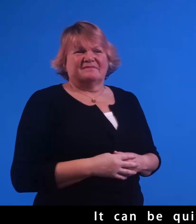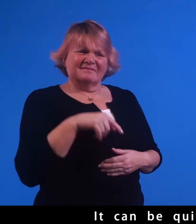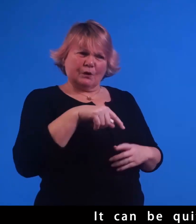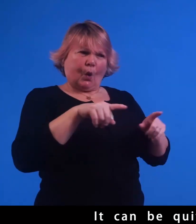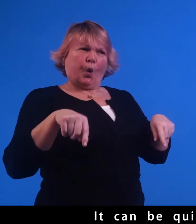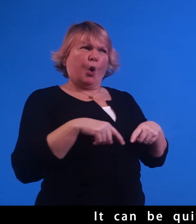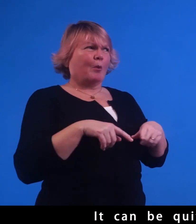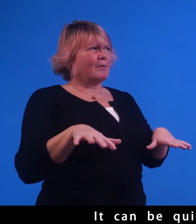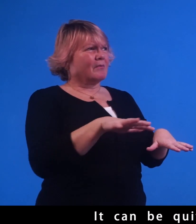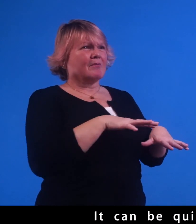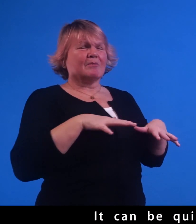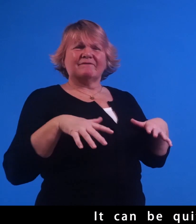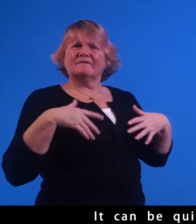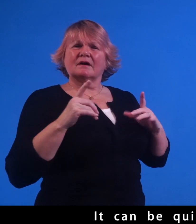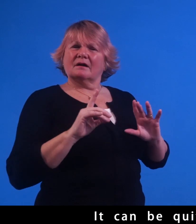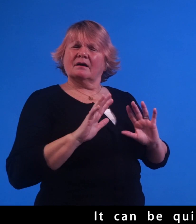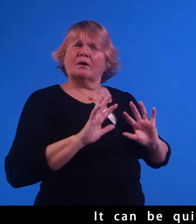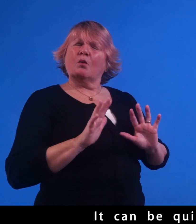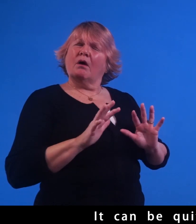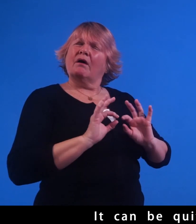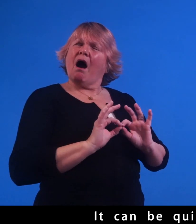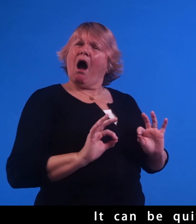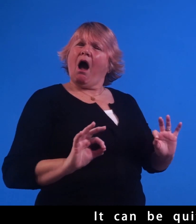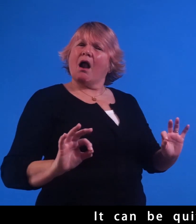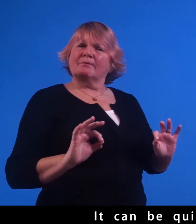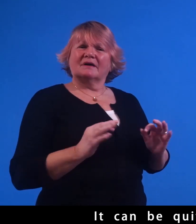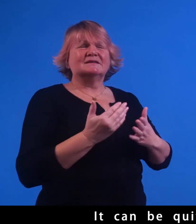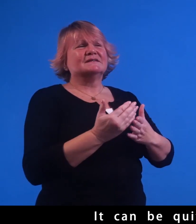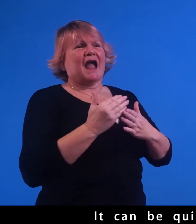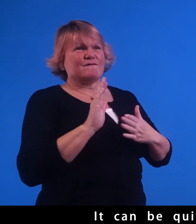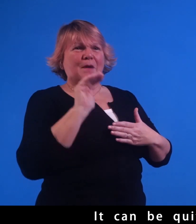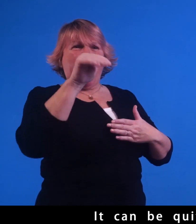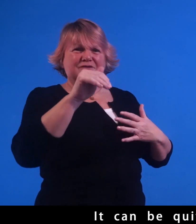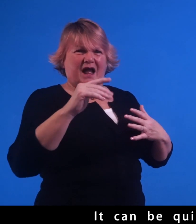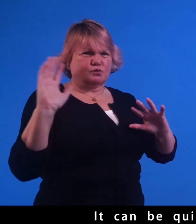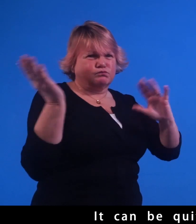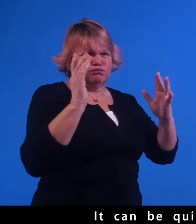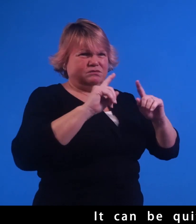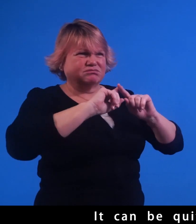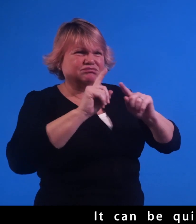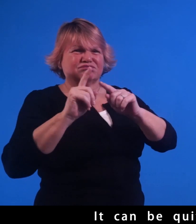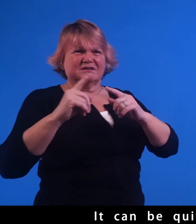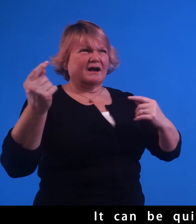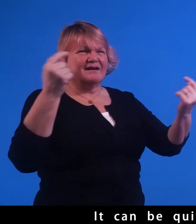It can be quite calm in this room, safe from the elements. But once stepping